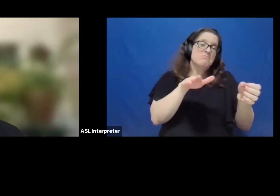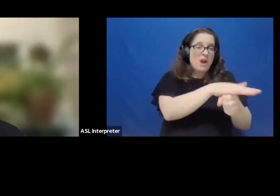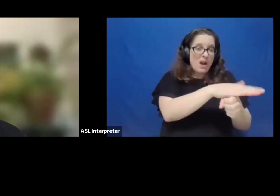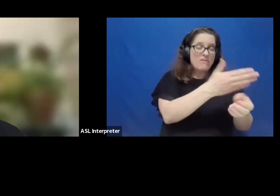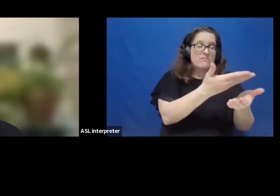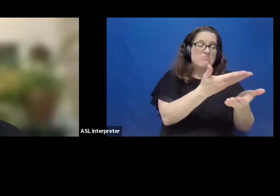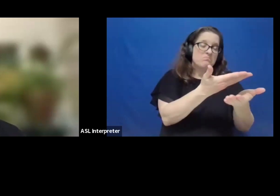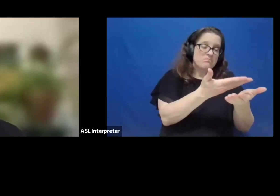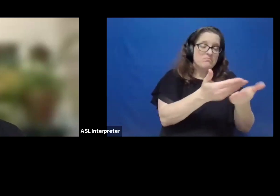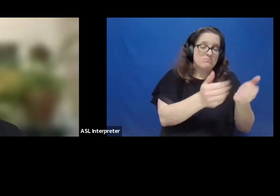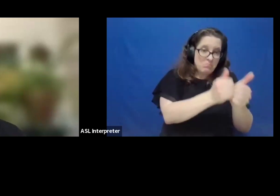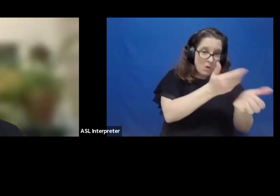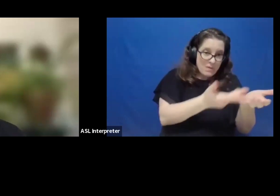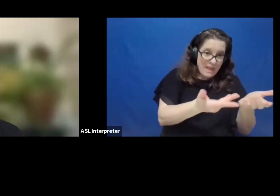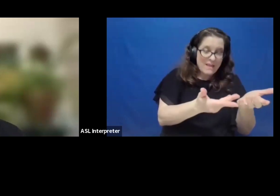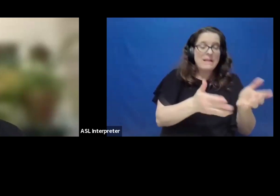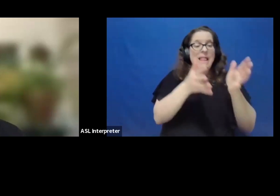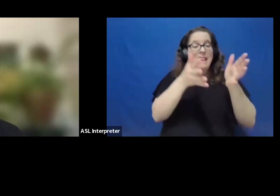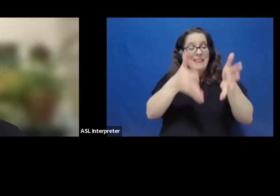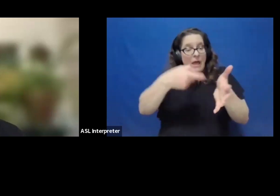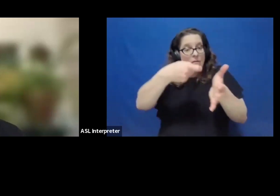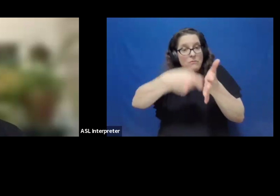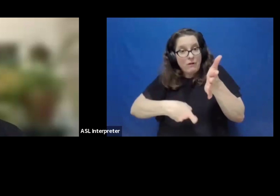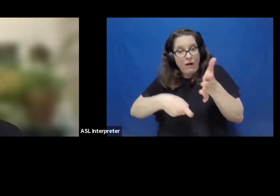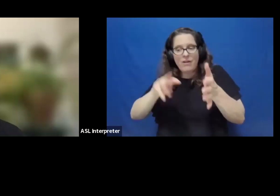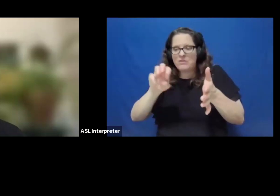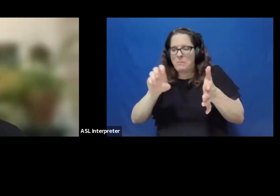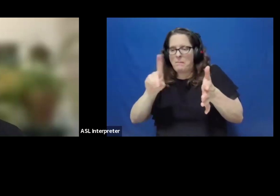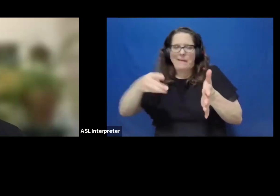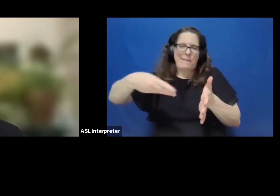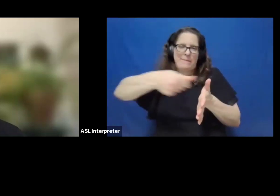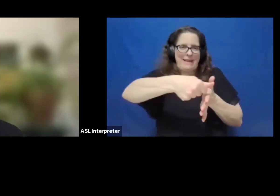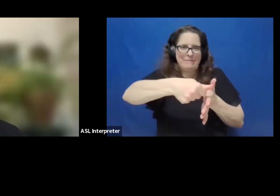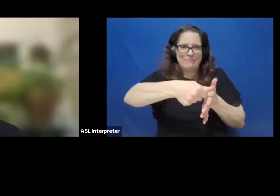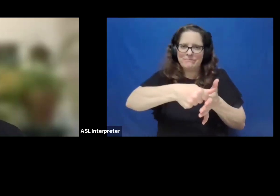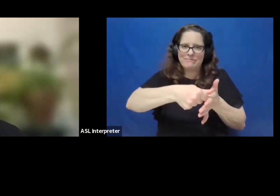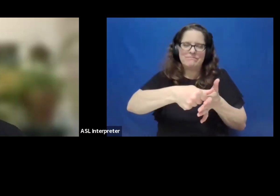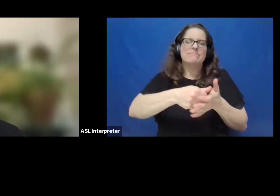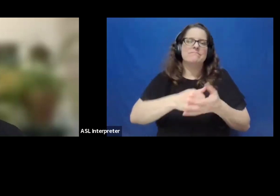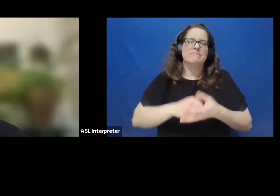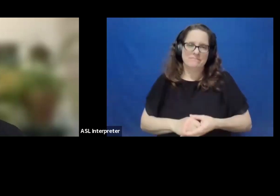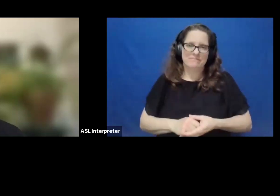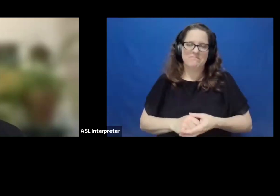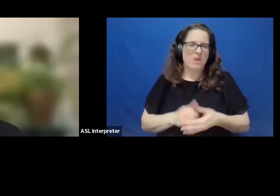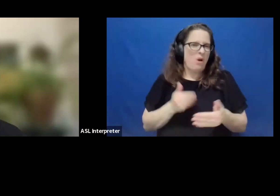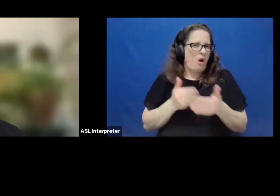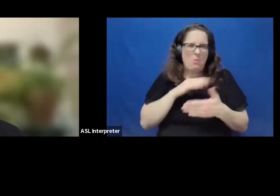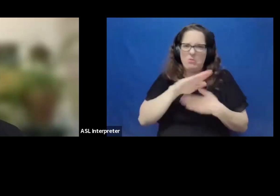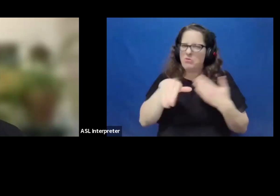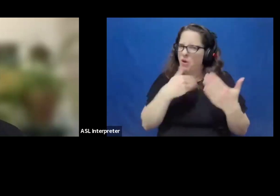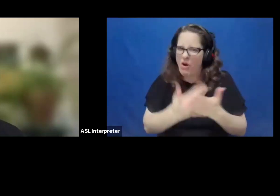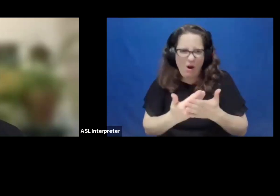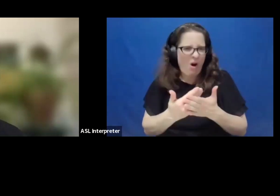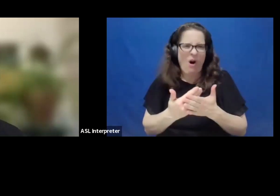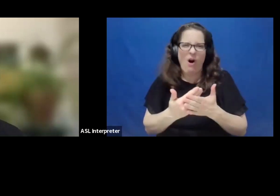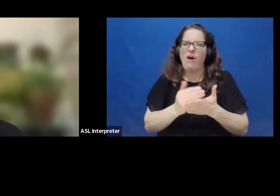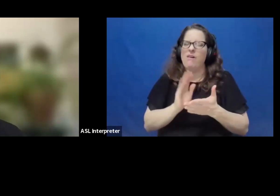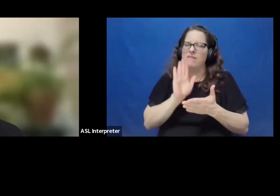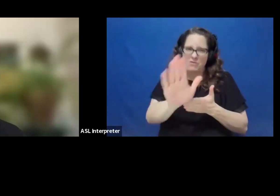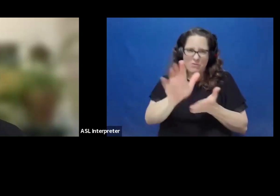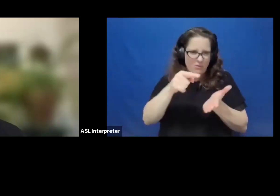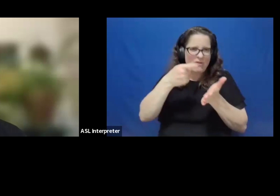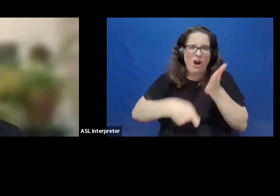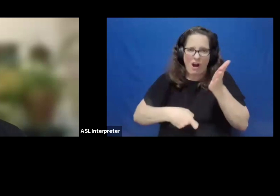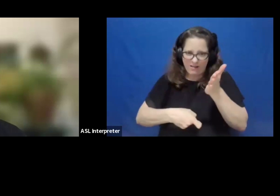of Maryland, the Medicaid wipes out virtually all of those out-of-pocket costs for Medicare,